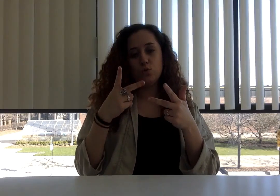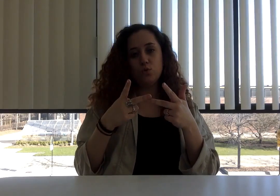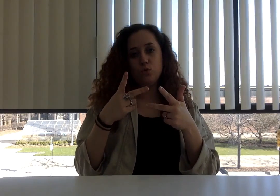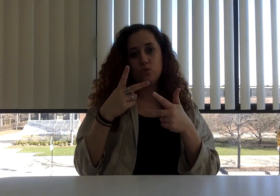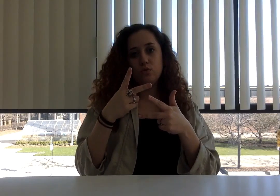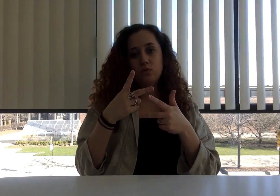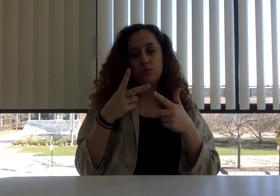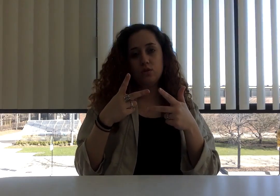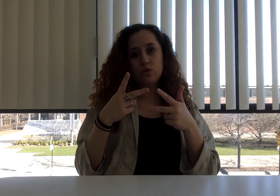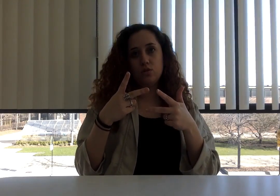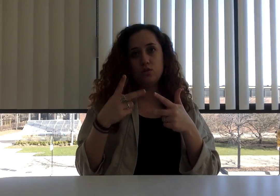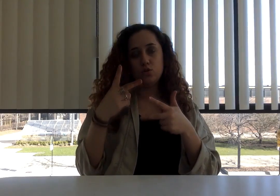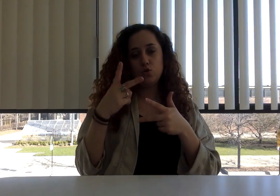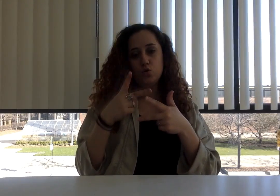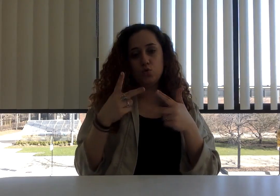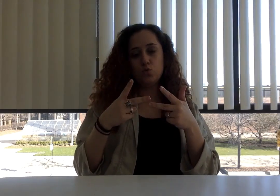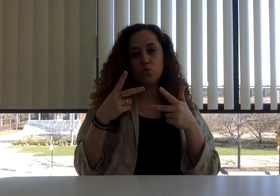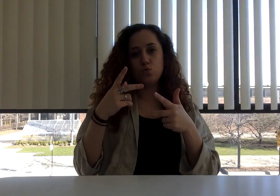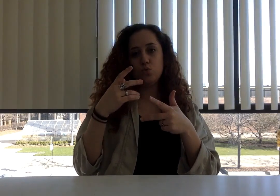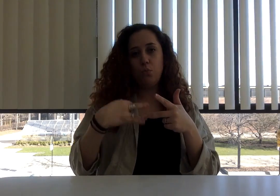where the y values came from.